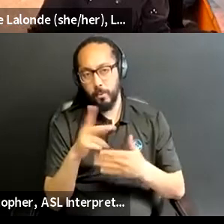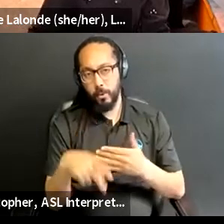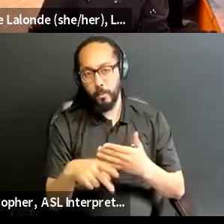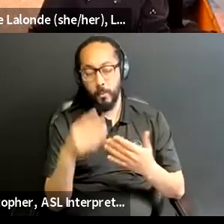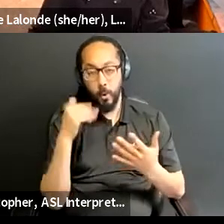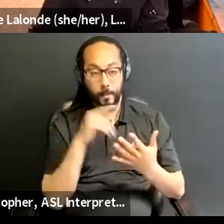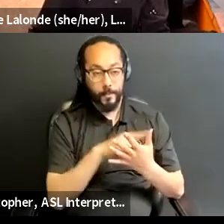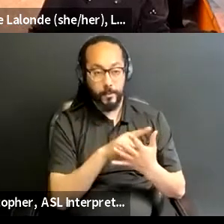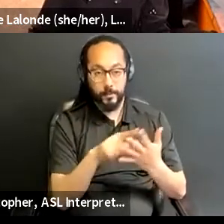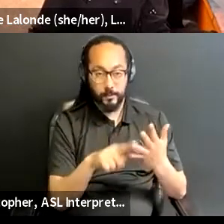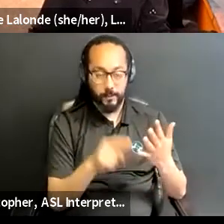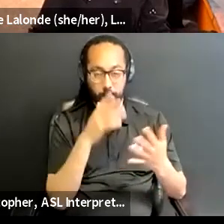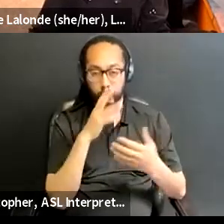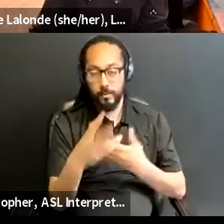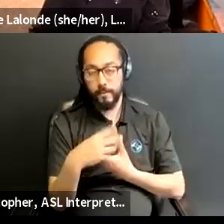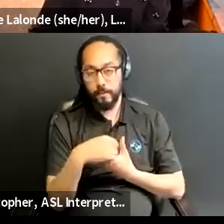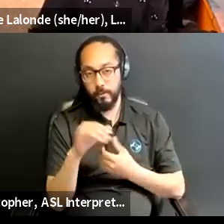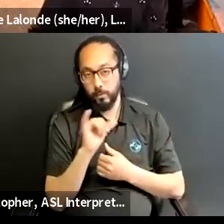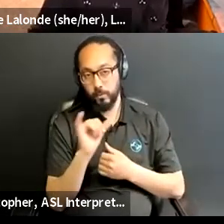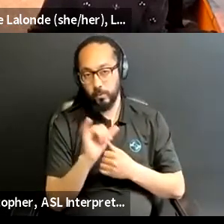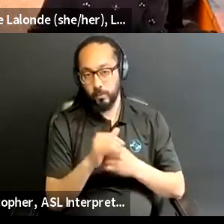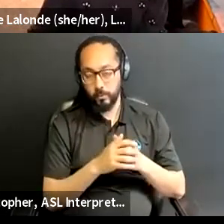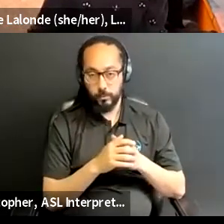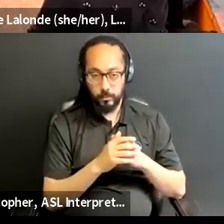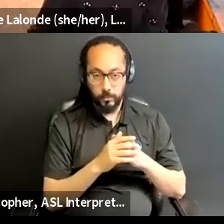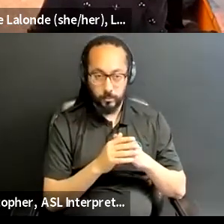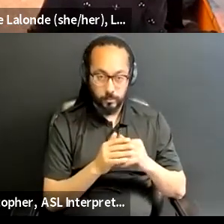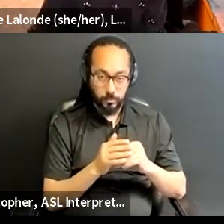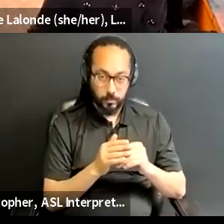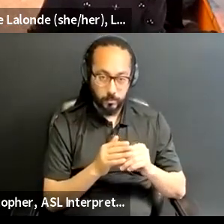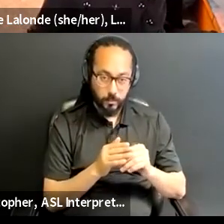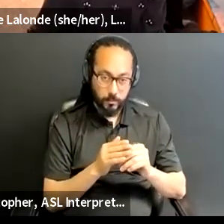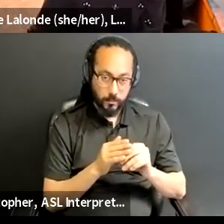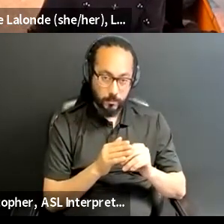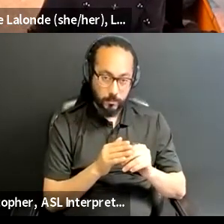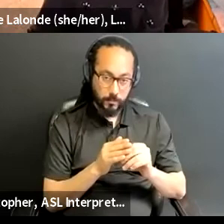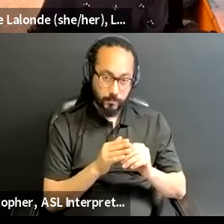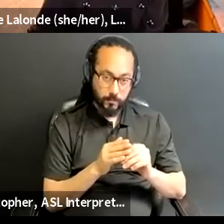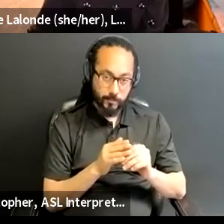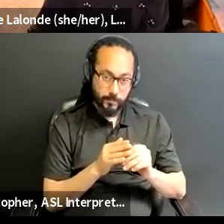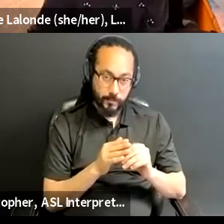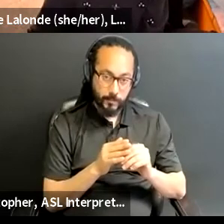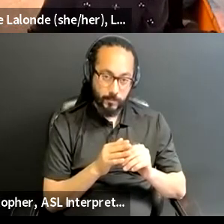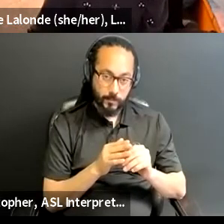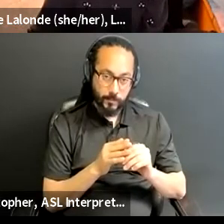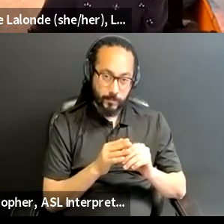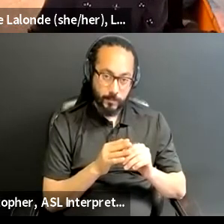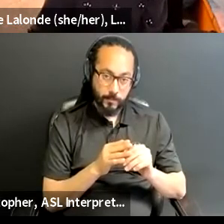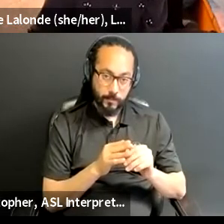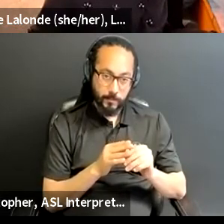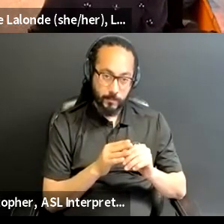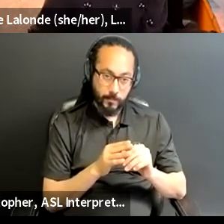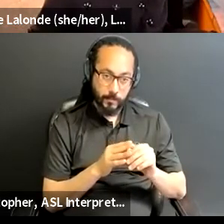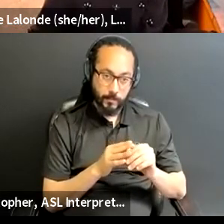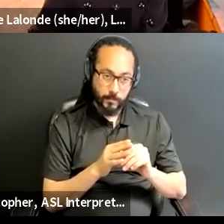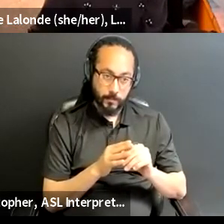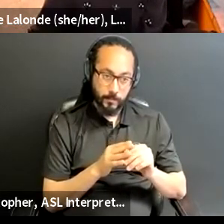those organizations. So we hope in the forms